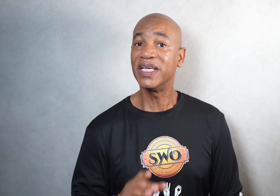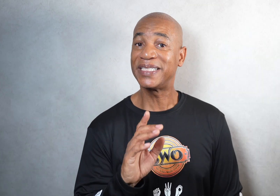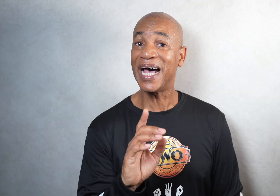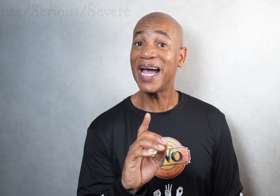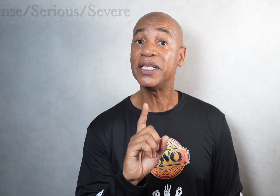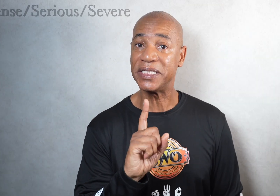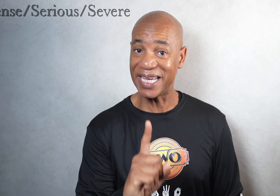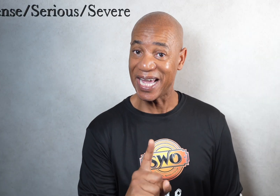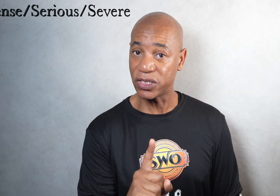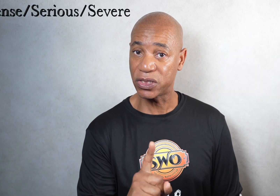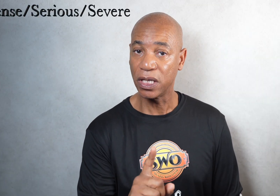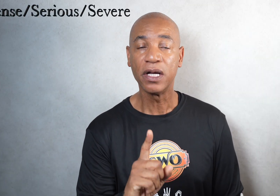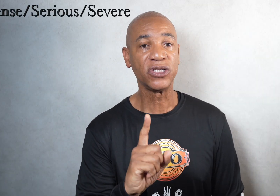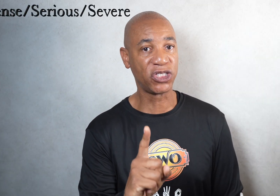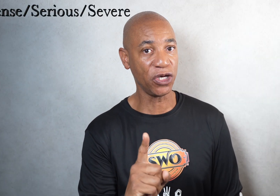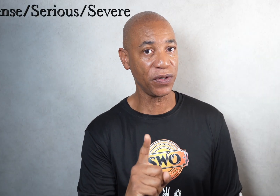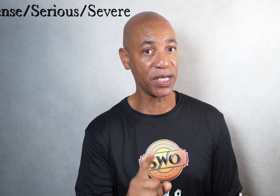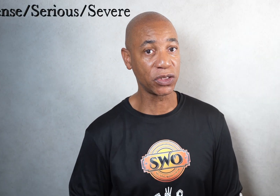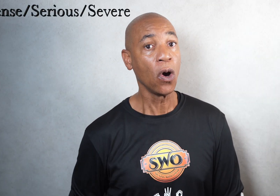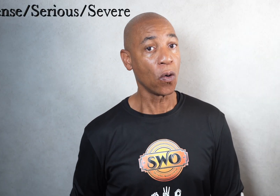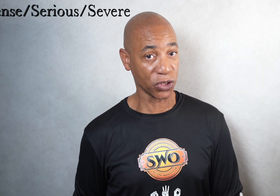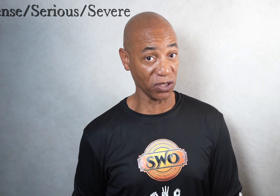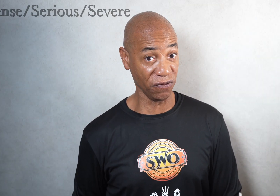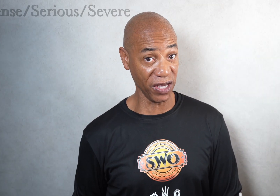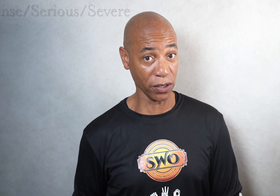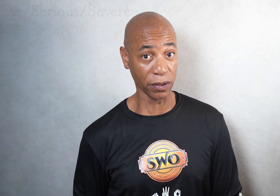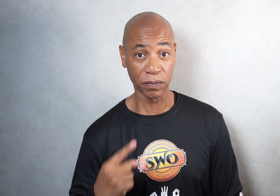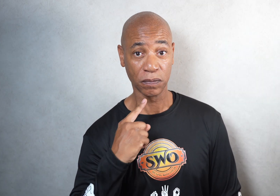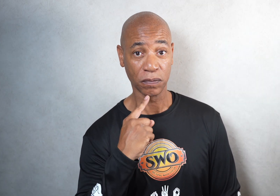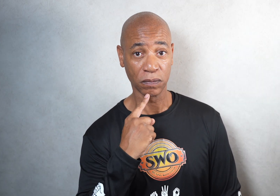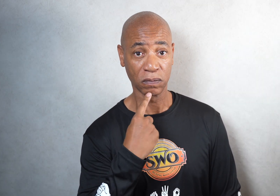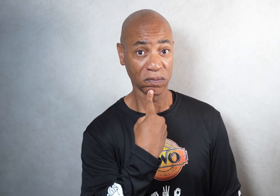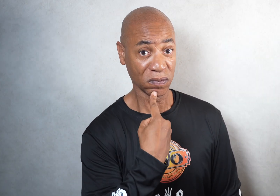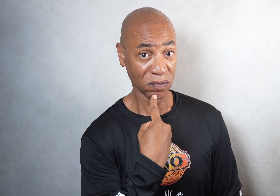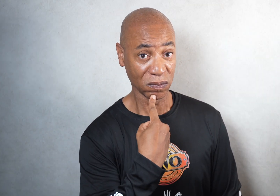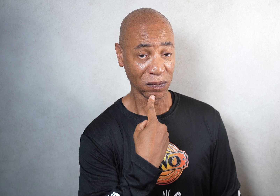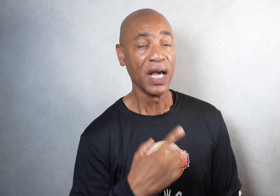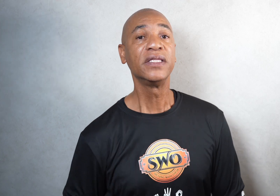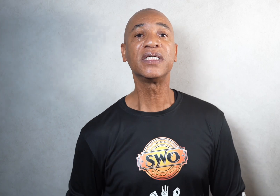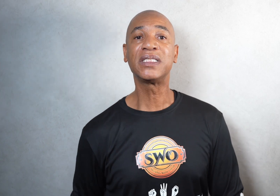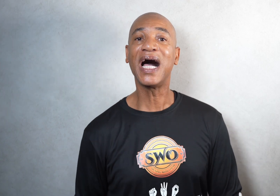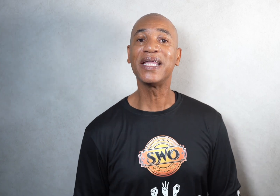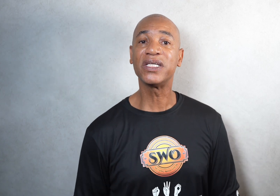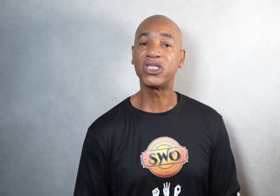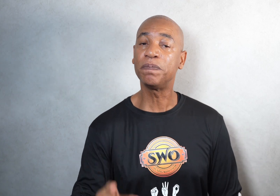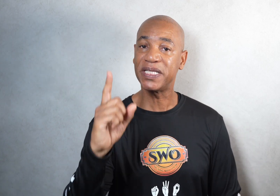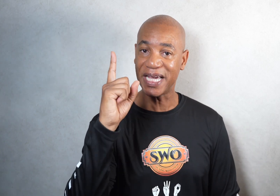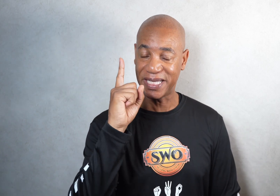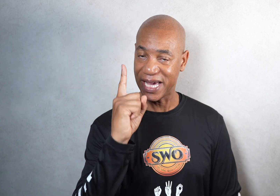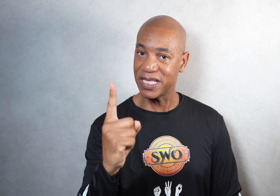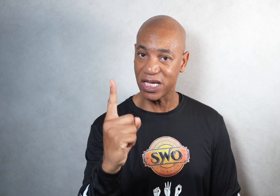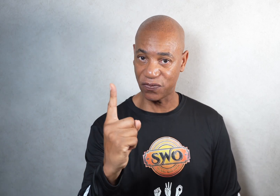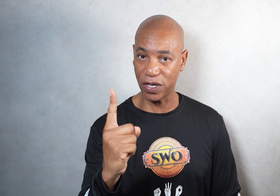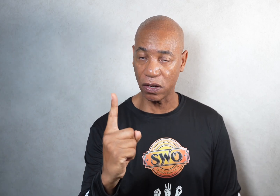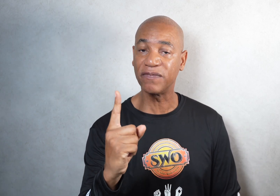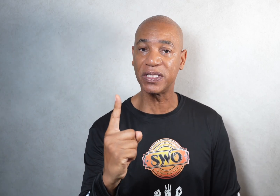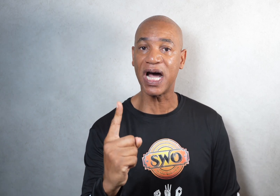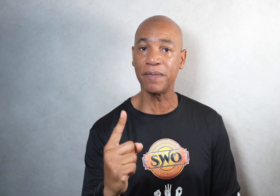The sign tense, serious, or severe. To sign this, simply take the index finger of the dominant